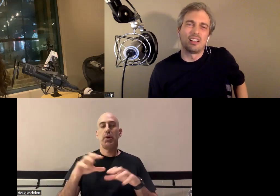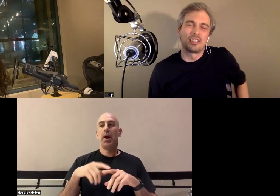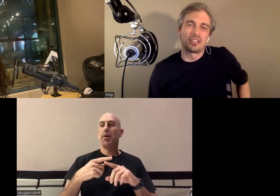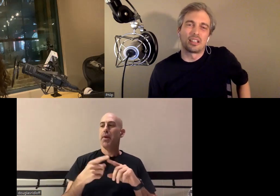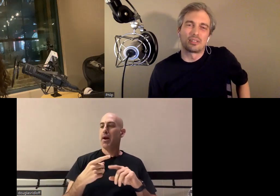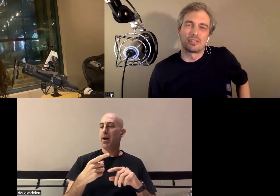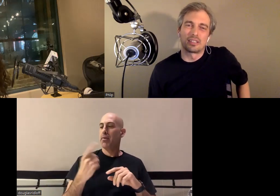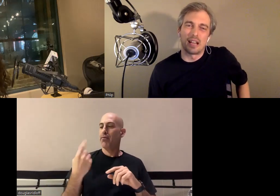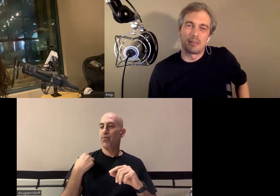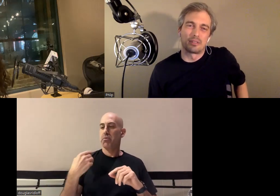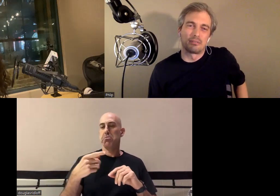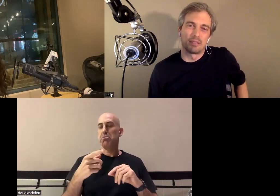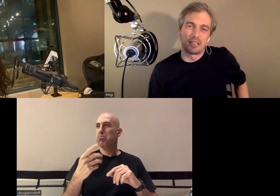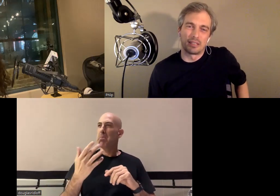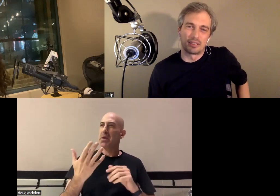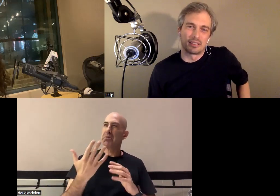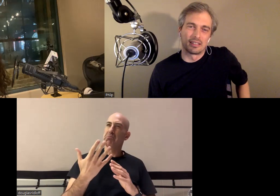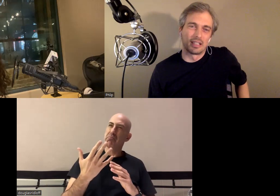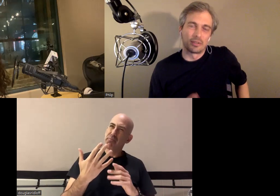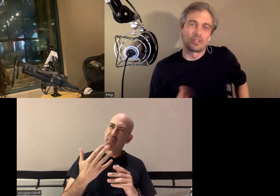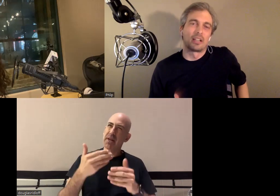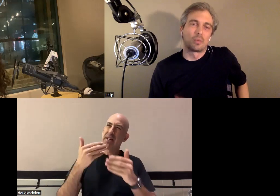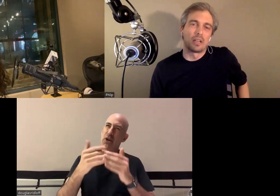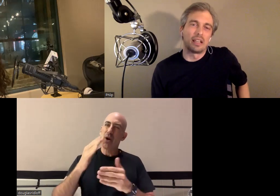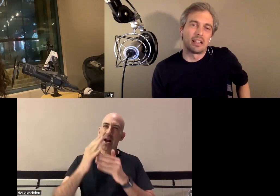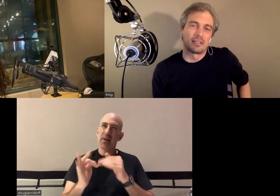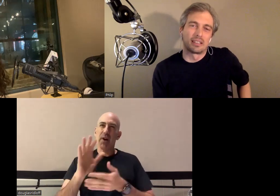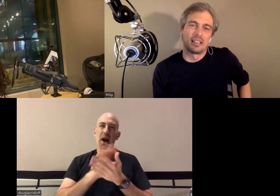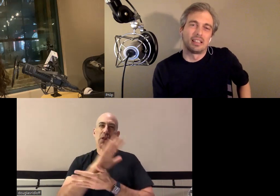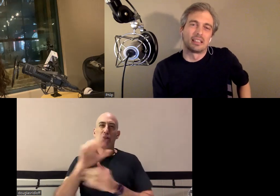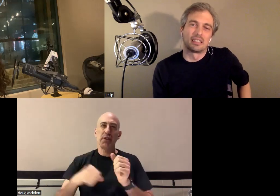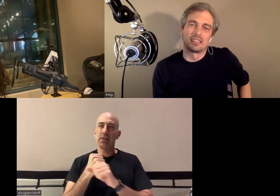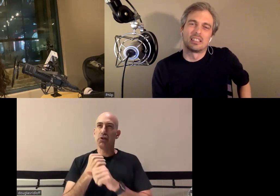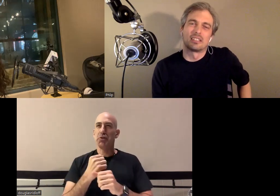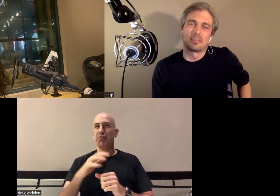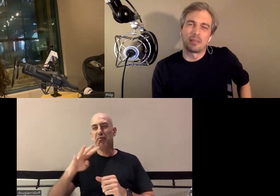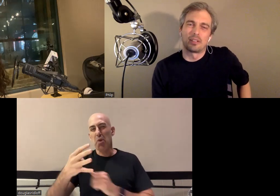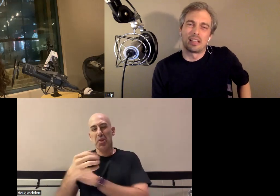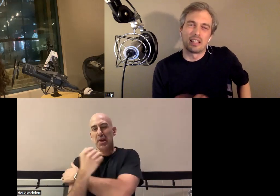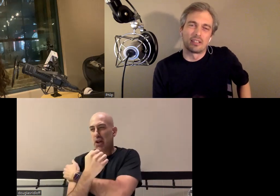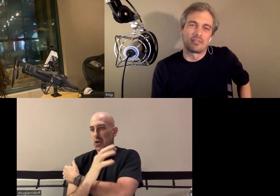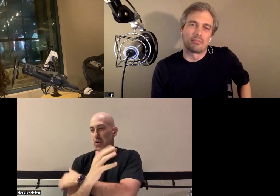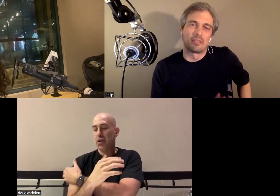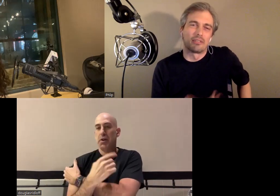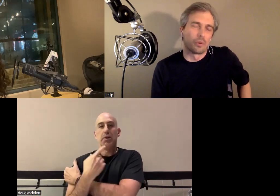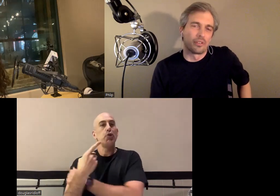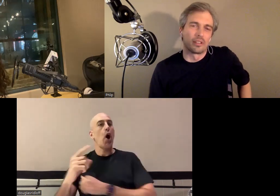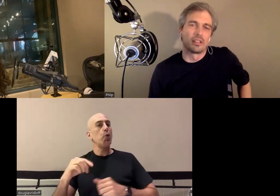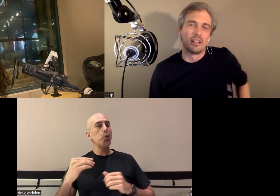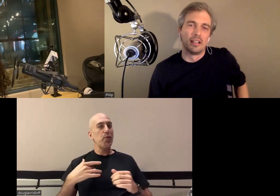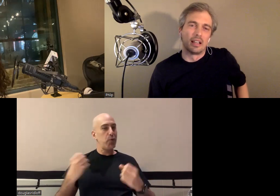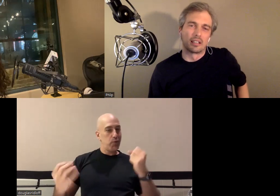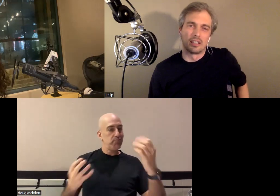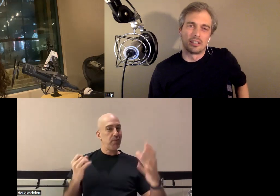way. And then college, I sort of stopped playing with language in that way, I would say, until sometime near the end of my